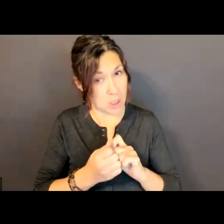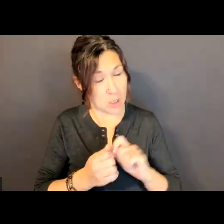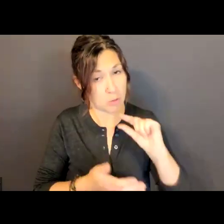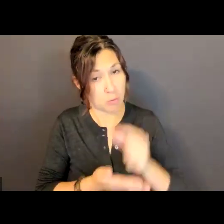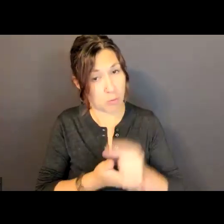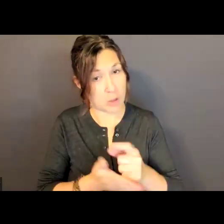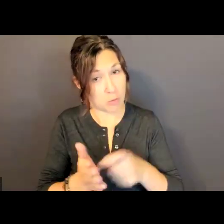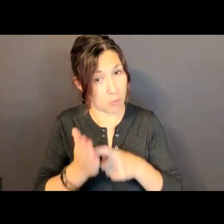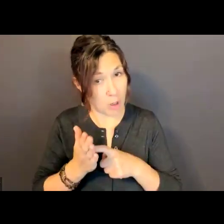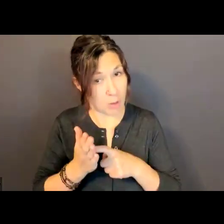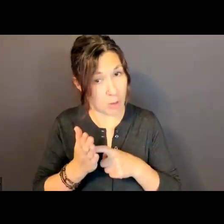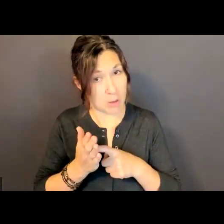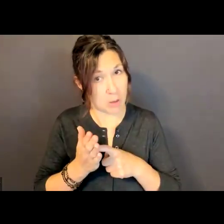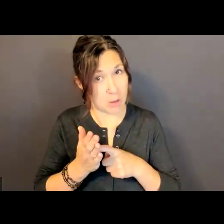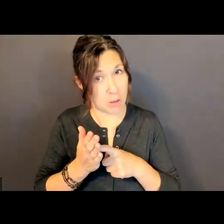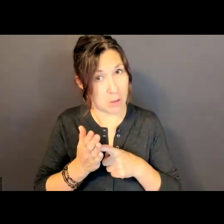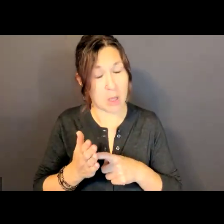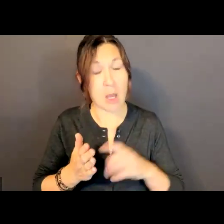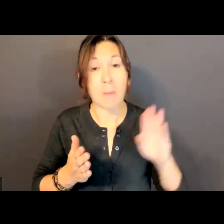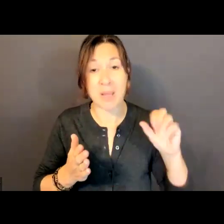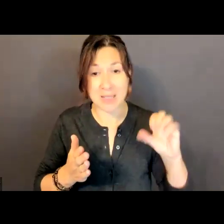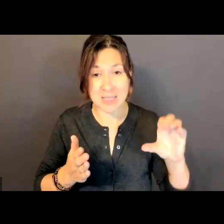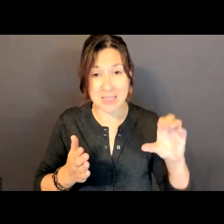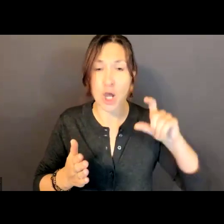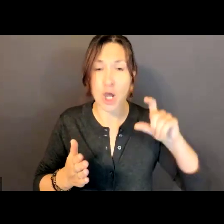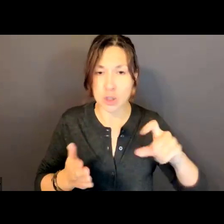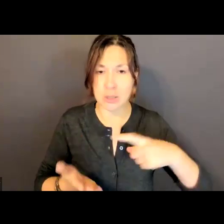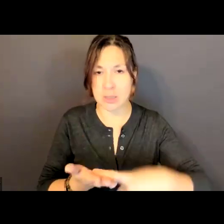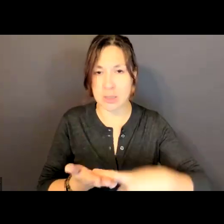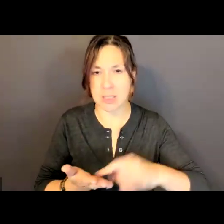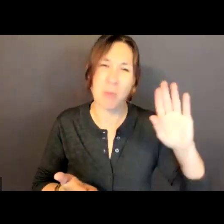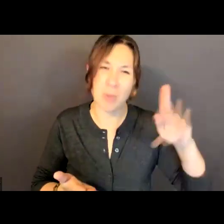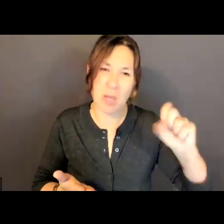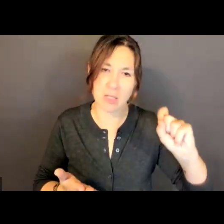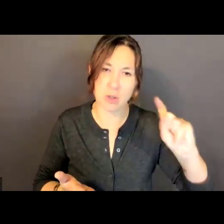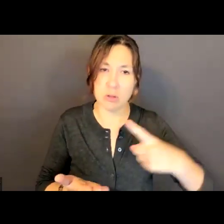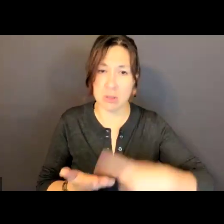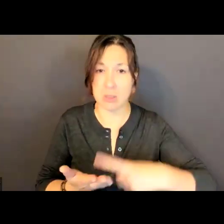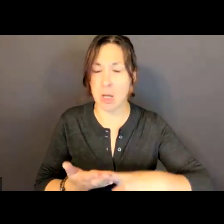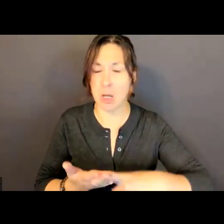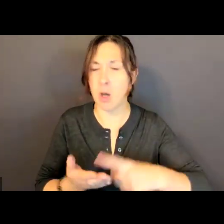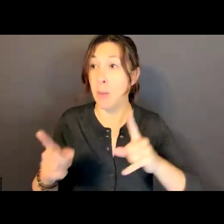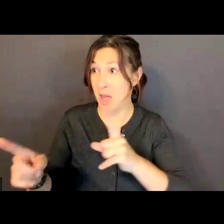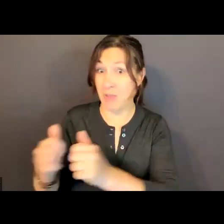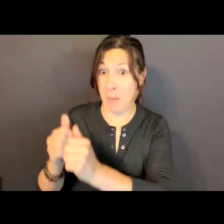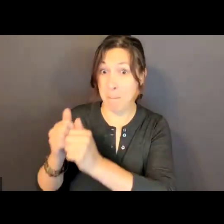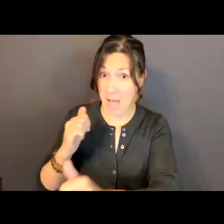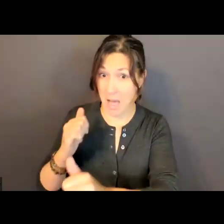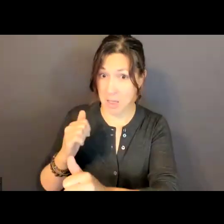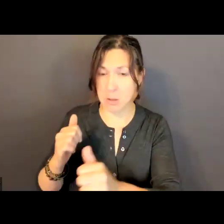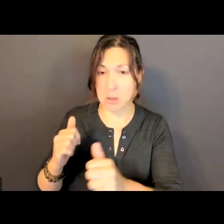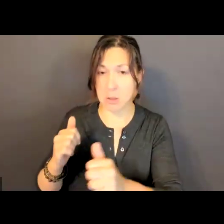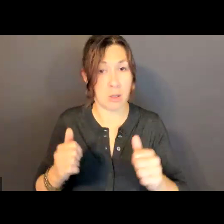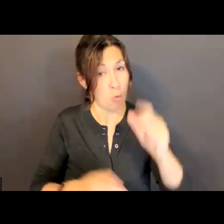just have to, we need to have that conversation. There should be a memo of what is going to happen if it goes through. Will we keep graduation requirements as